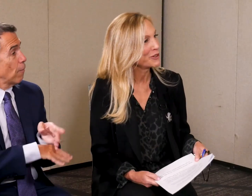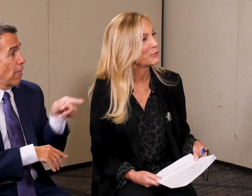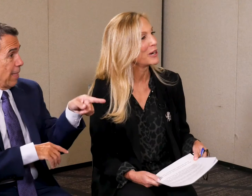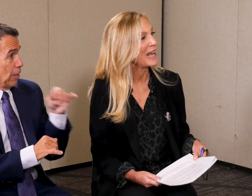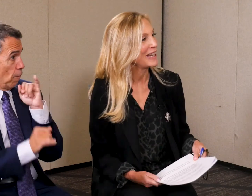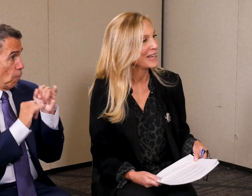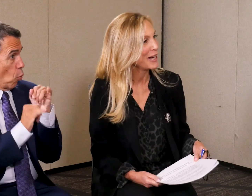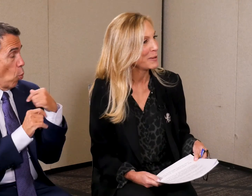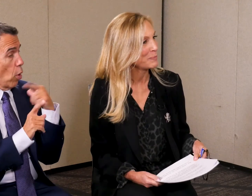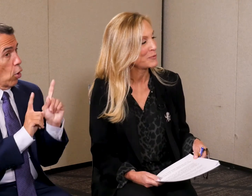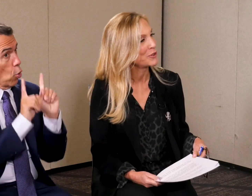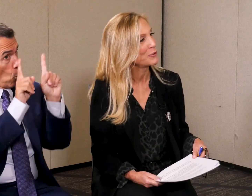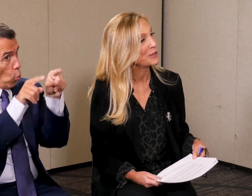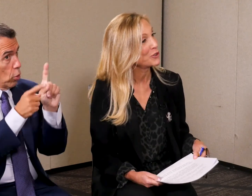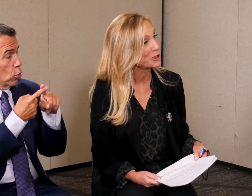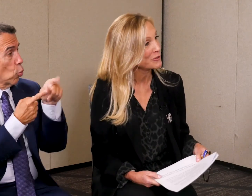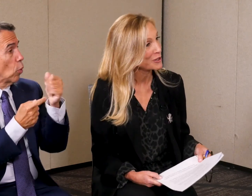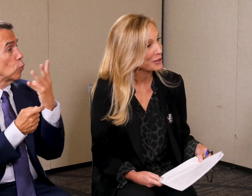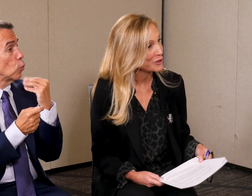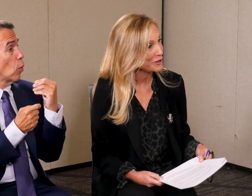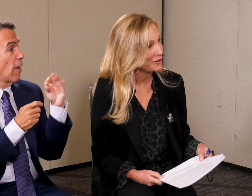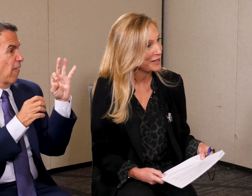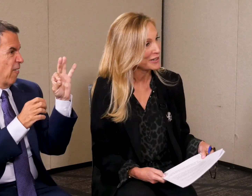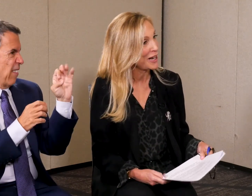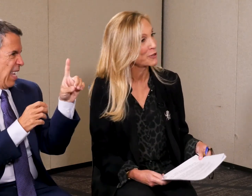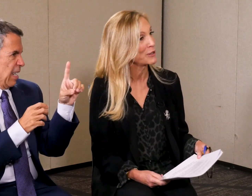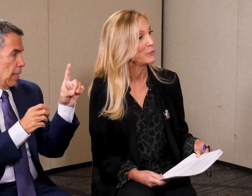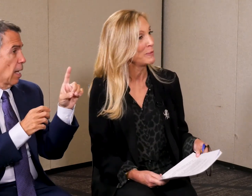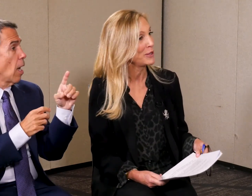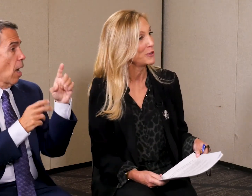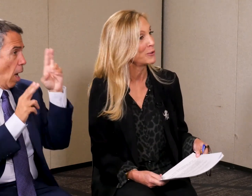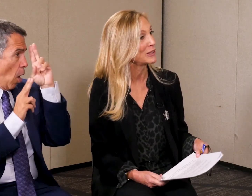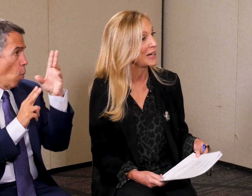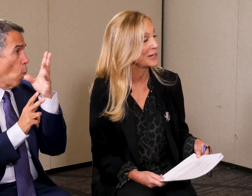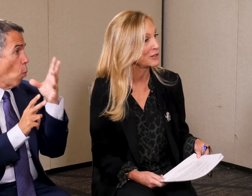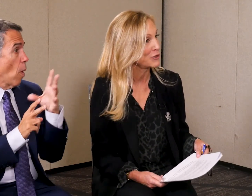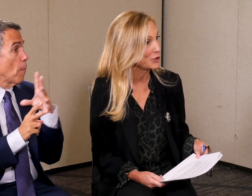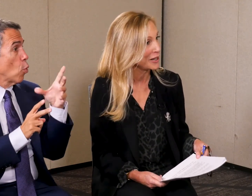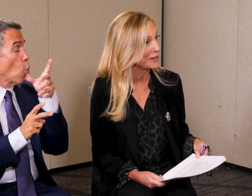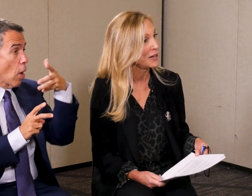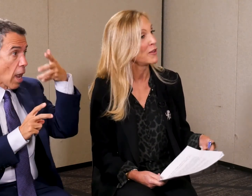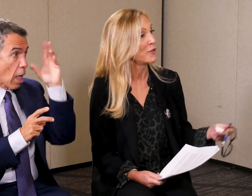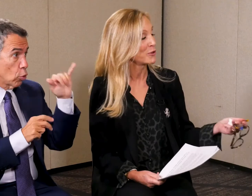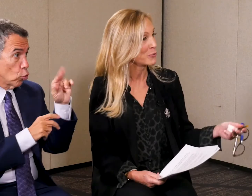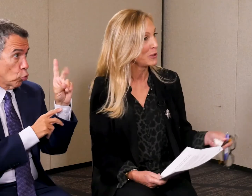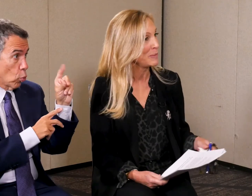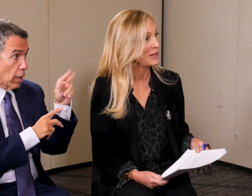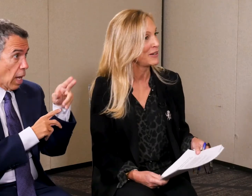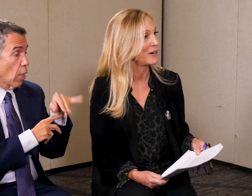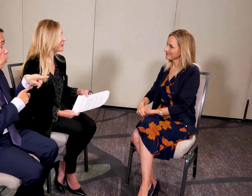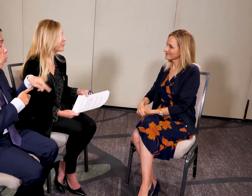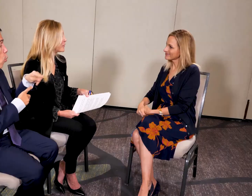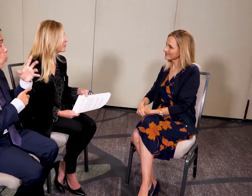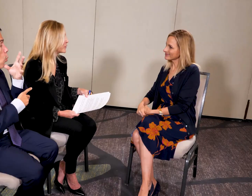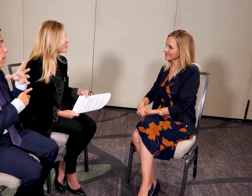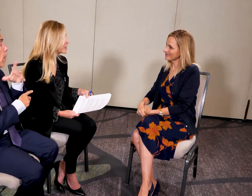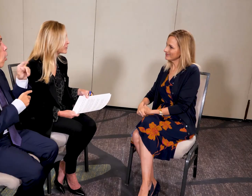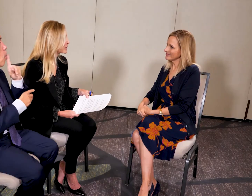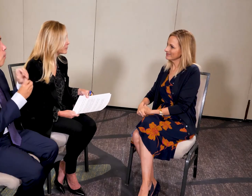we're heading up to a Jewish Federation event honoring women who are Lions of Judah. Those women are the most generous